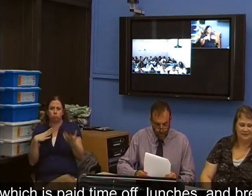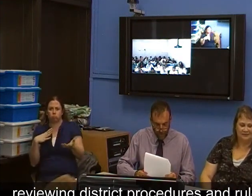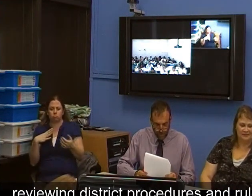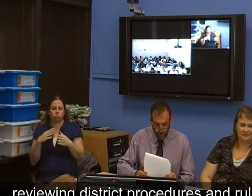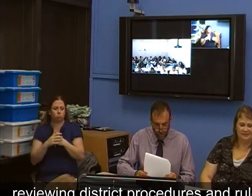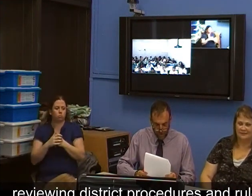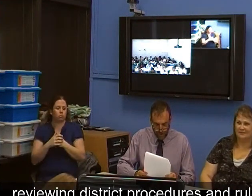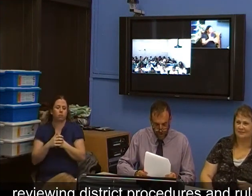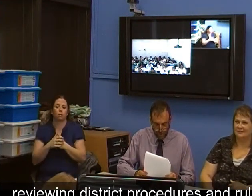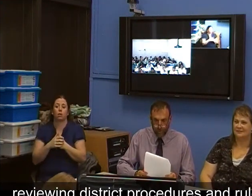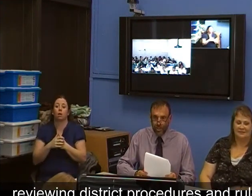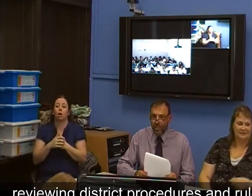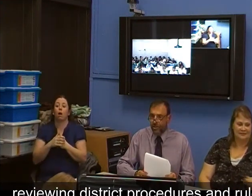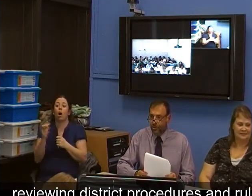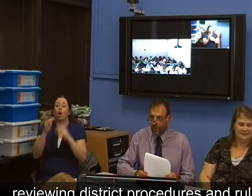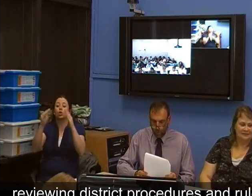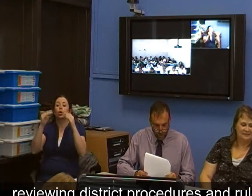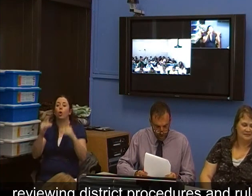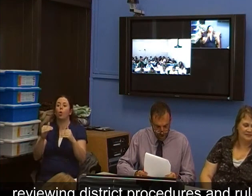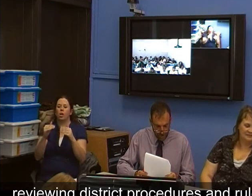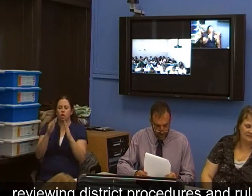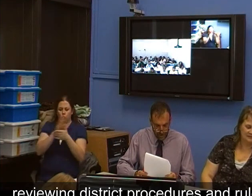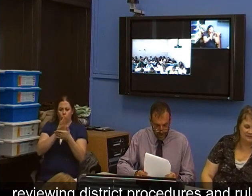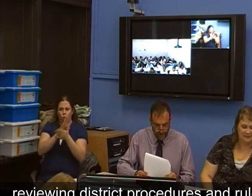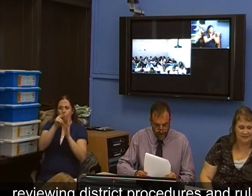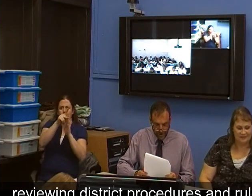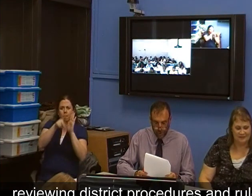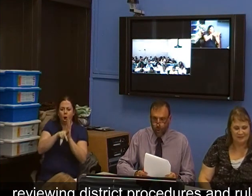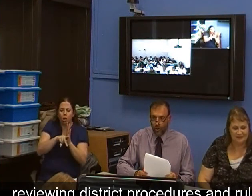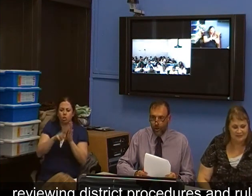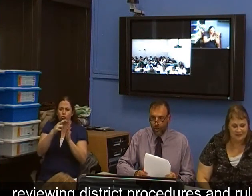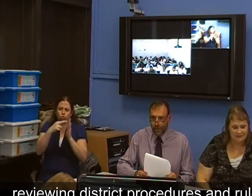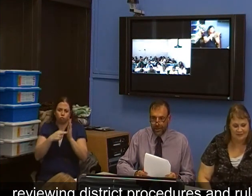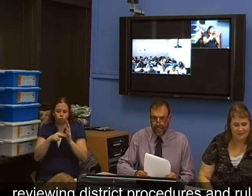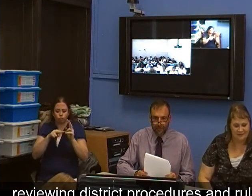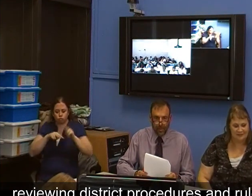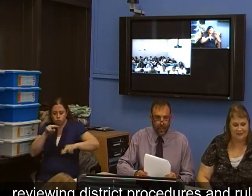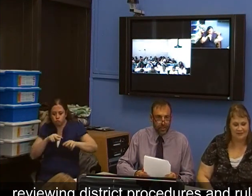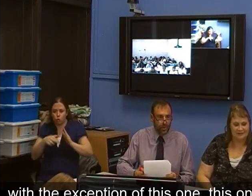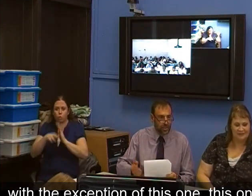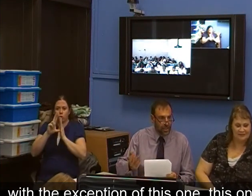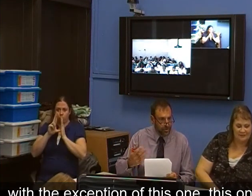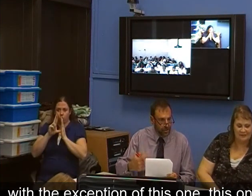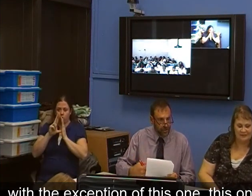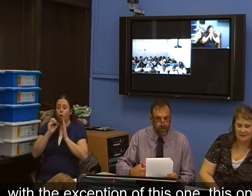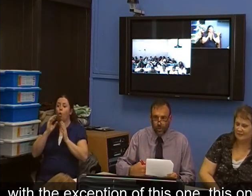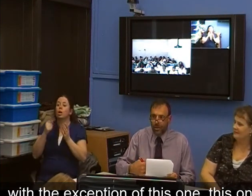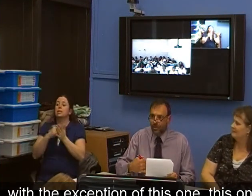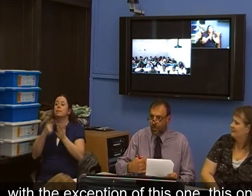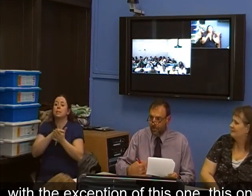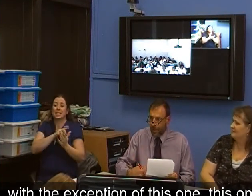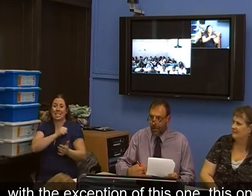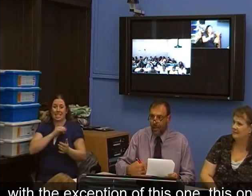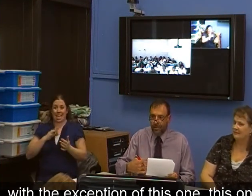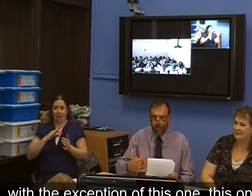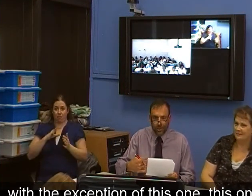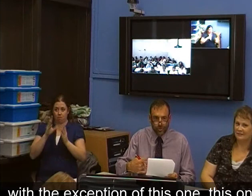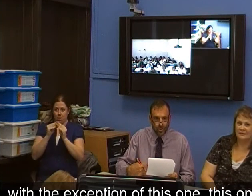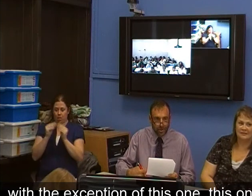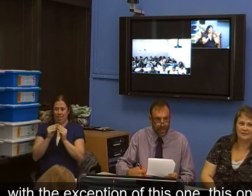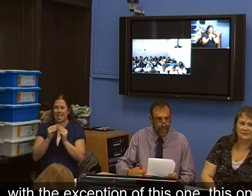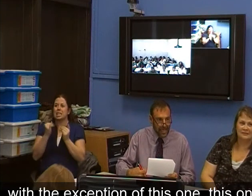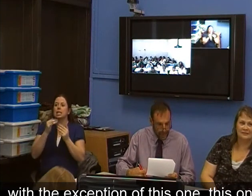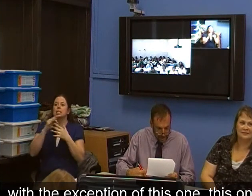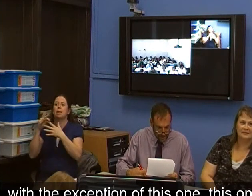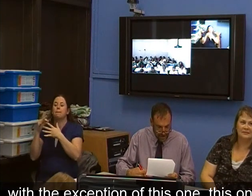Reviewing school or district procedures and rules, attending school or unit staff meetings with the exception of this one. This one's Medicaid, so this one's going to